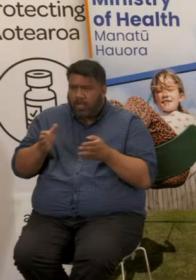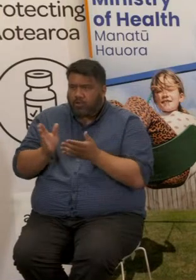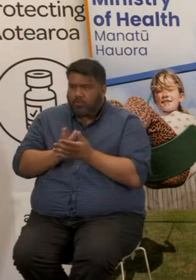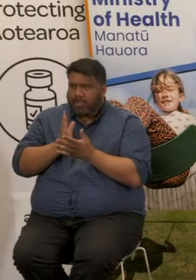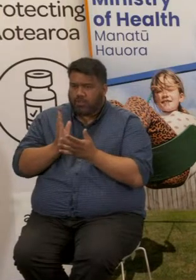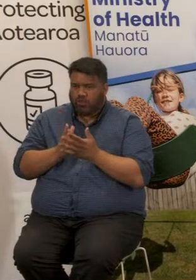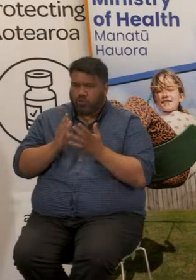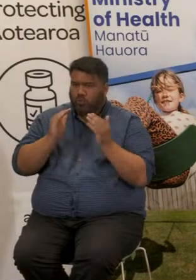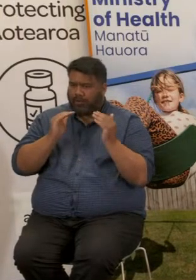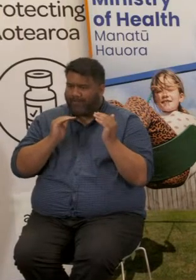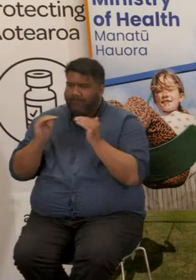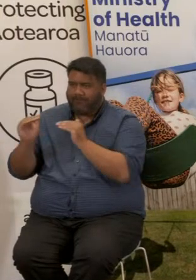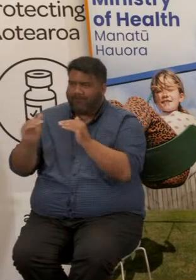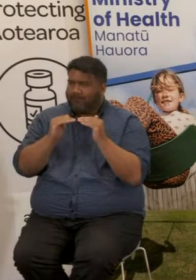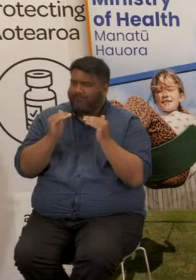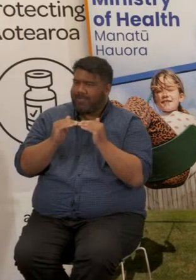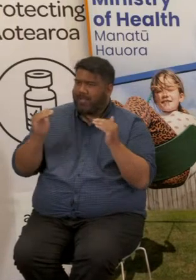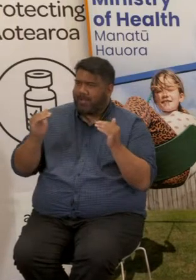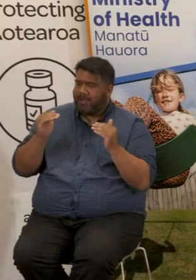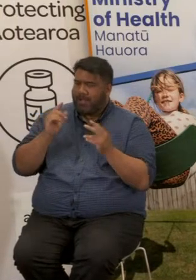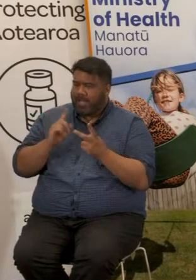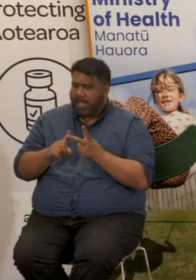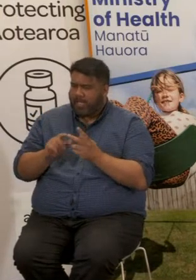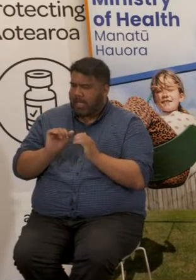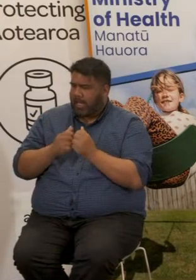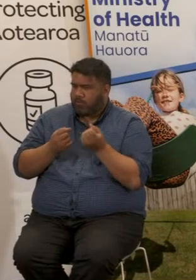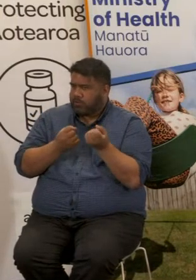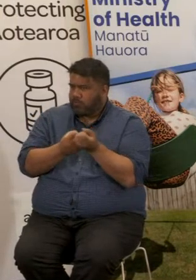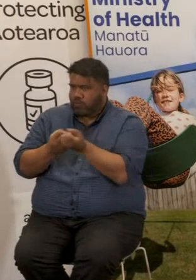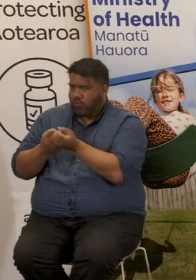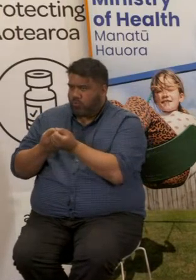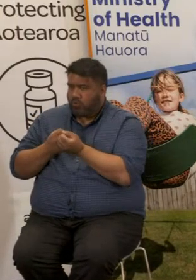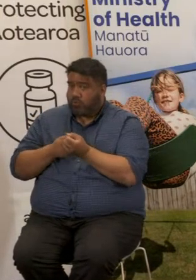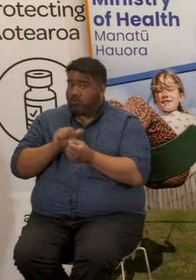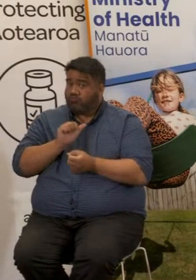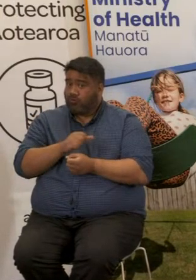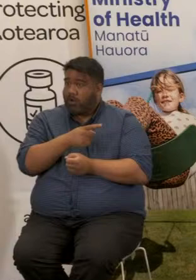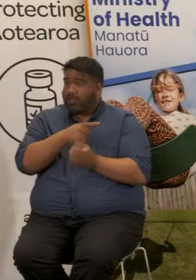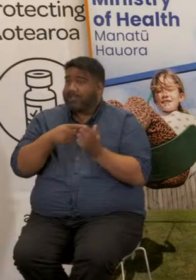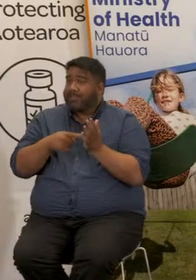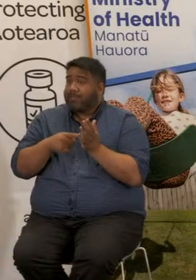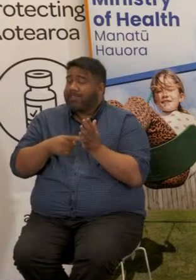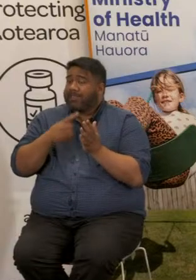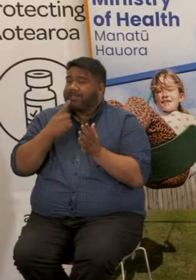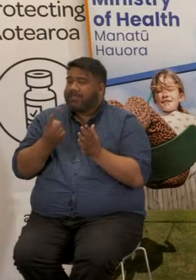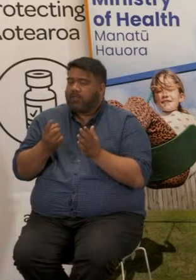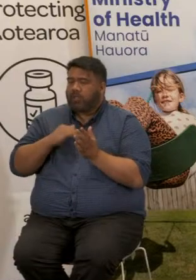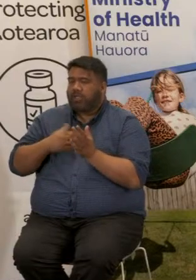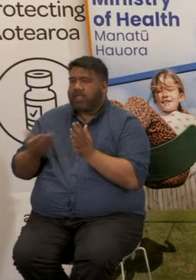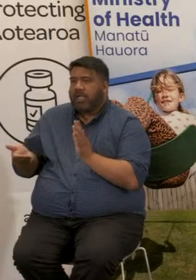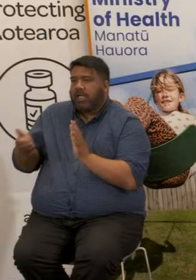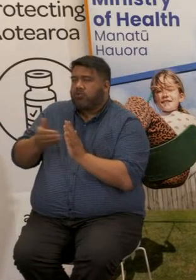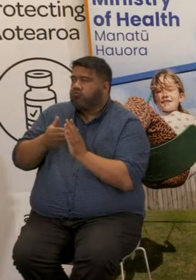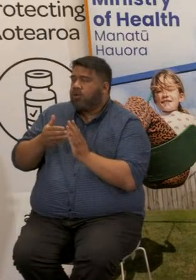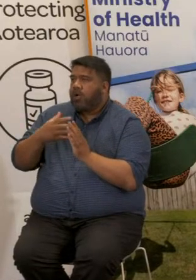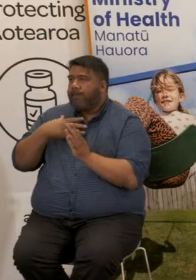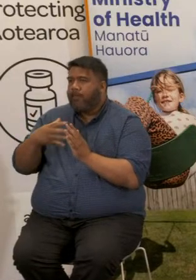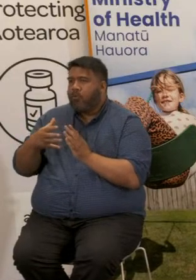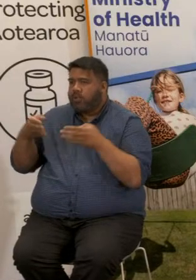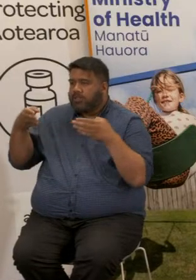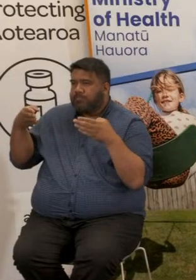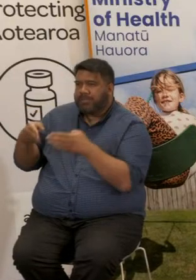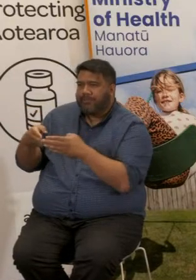But I think, as Tamati's described really well, it does require additional and specific initiatives in some of those more